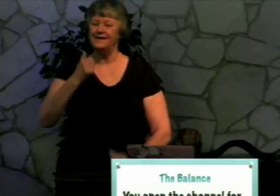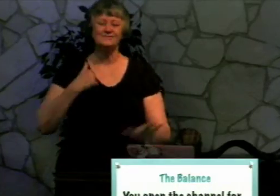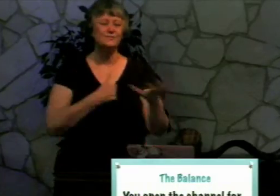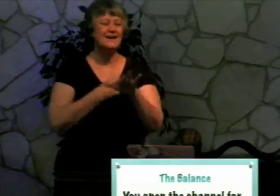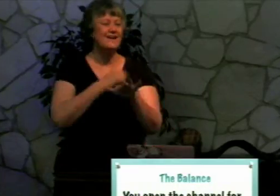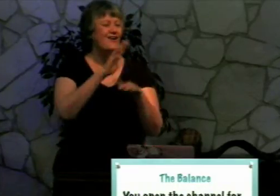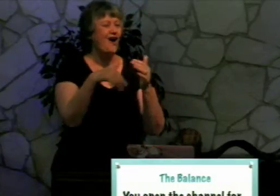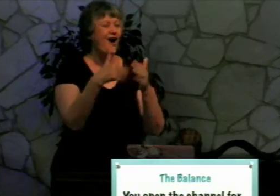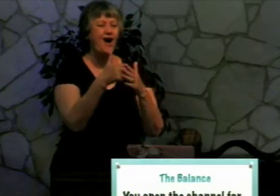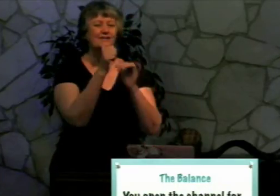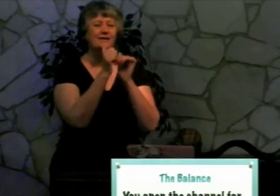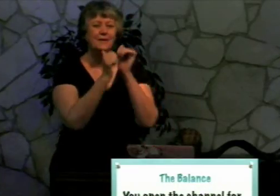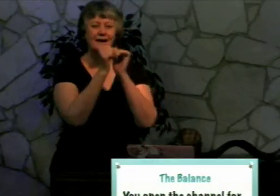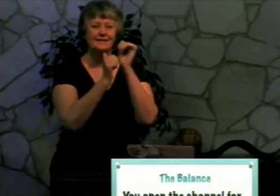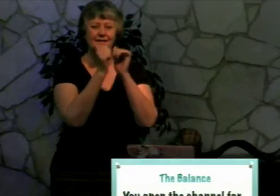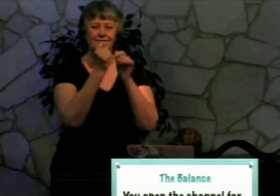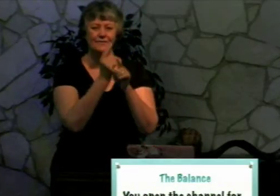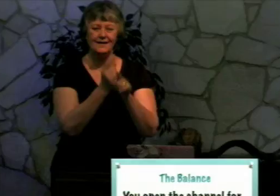Because we are all competitive, right?